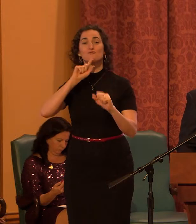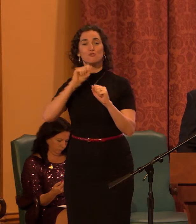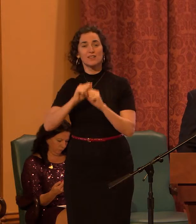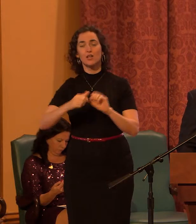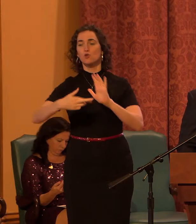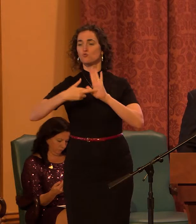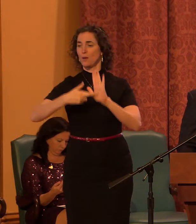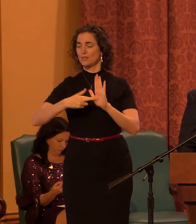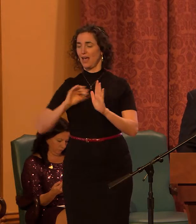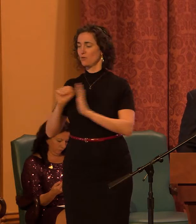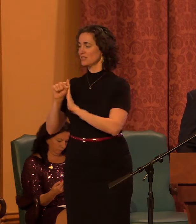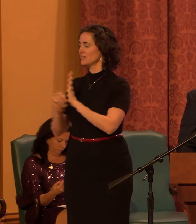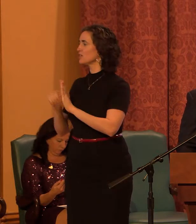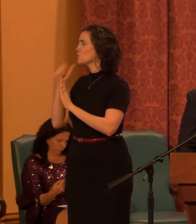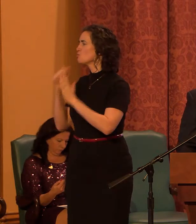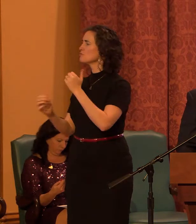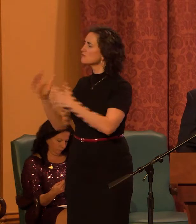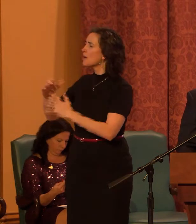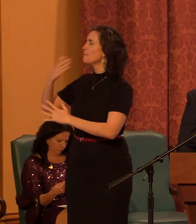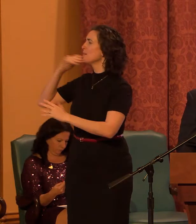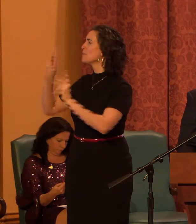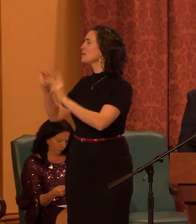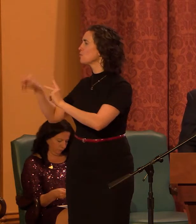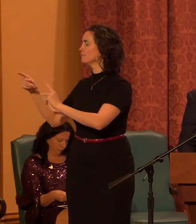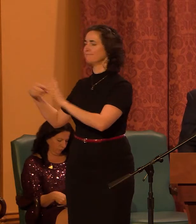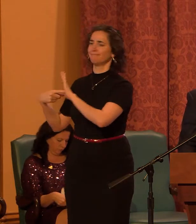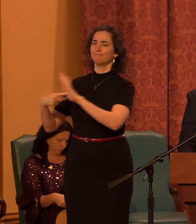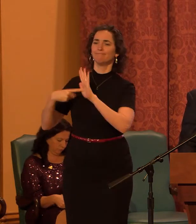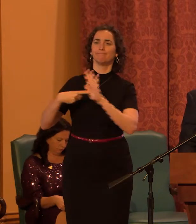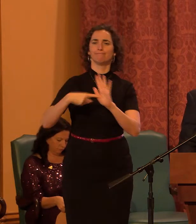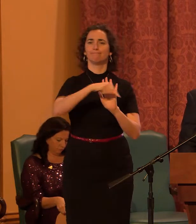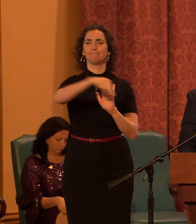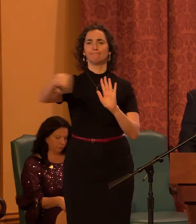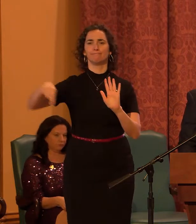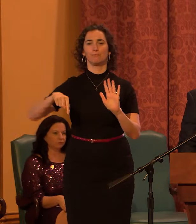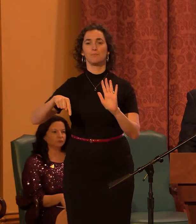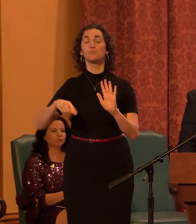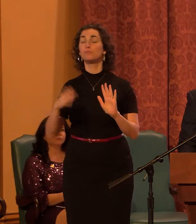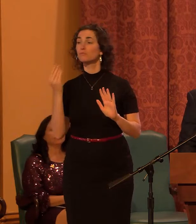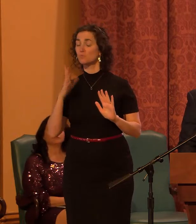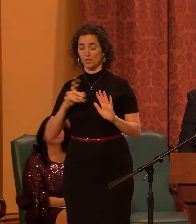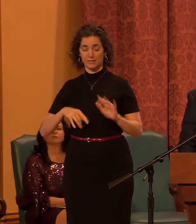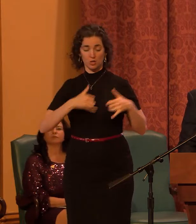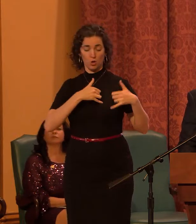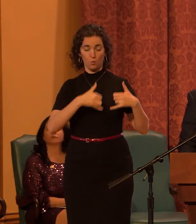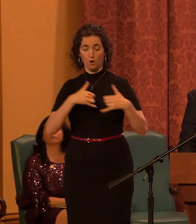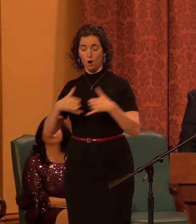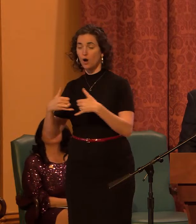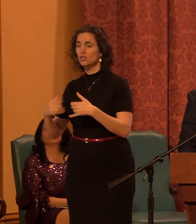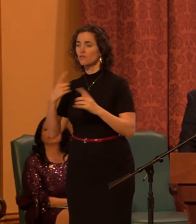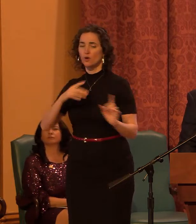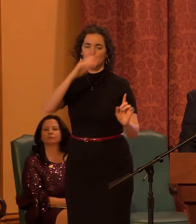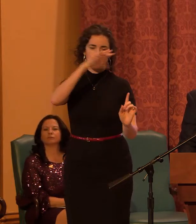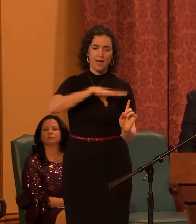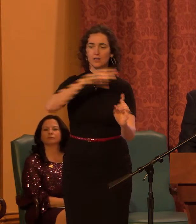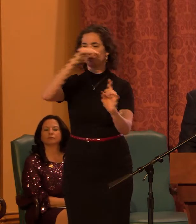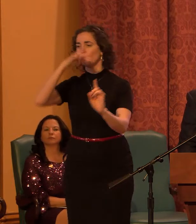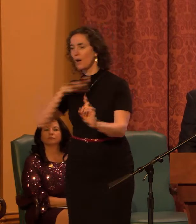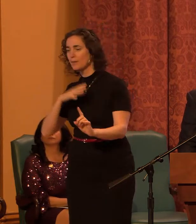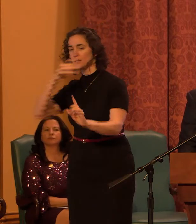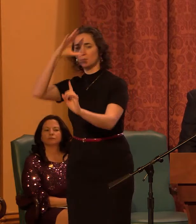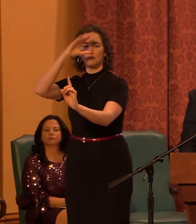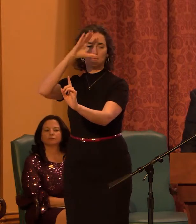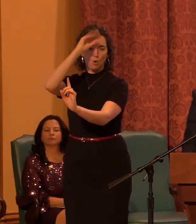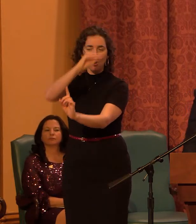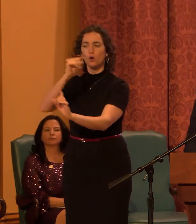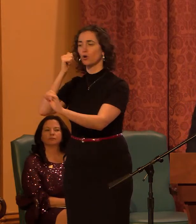very best of our state. These awards are given to men and women, boys and girls,